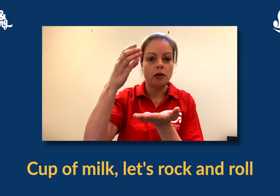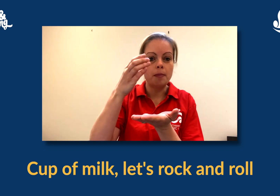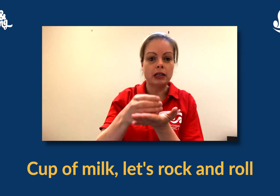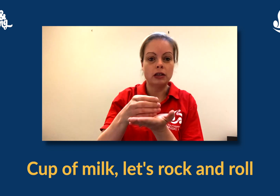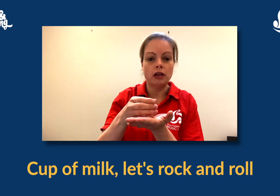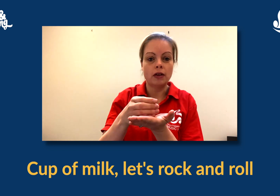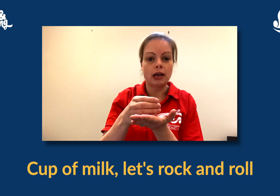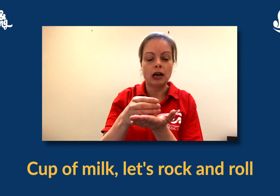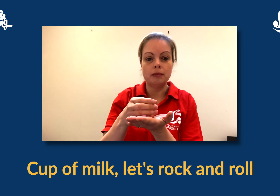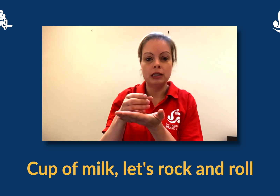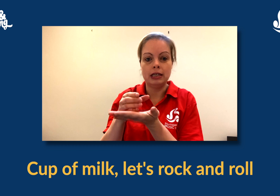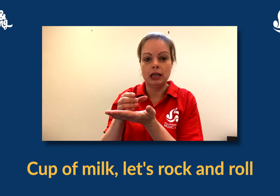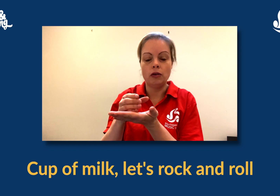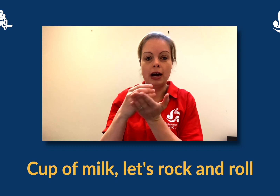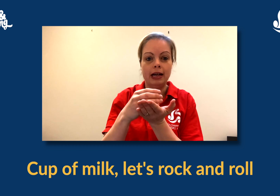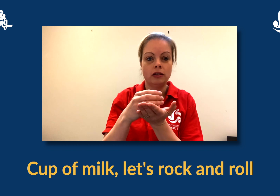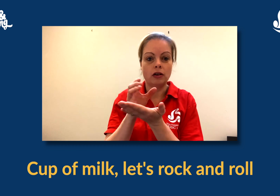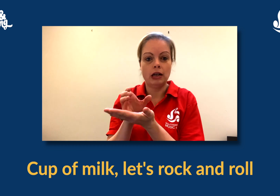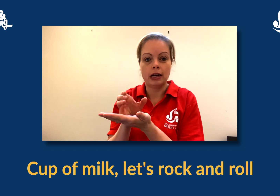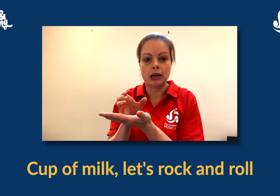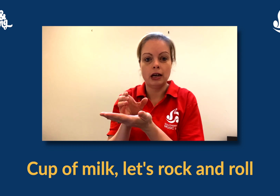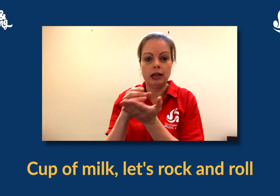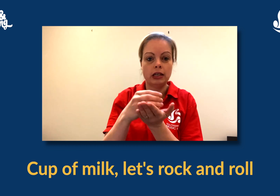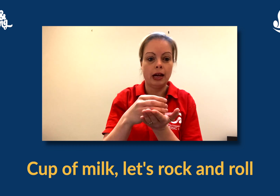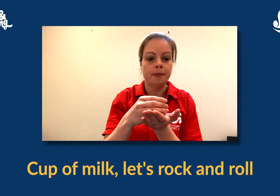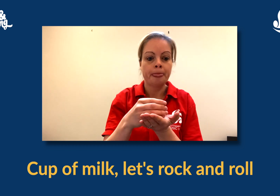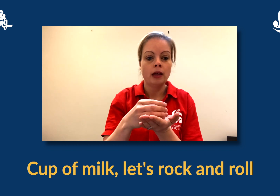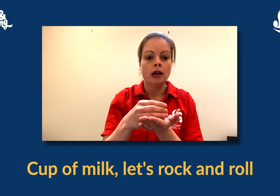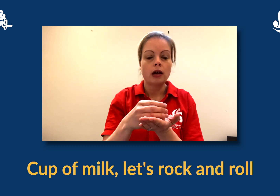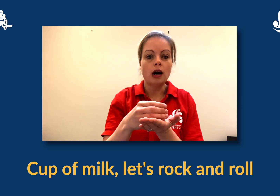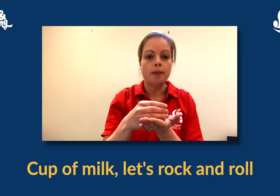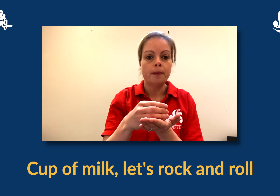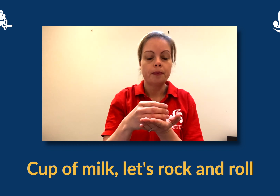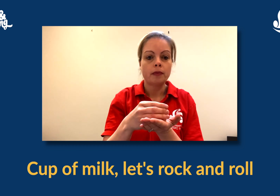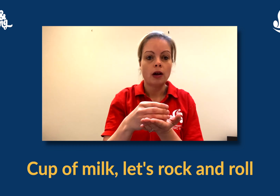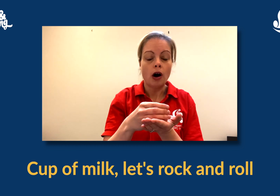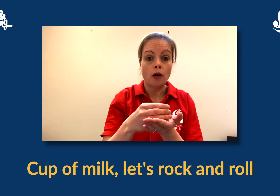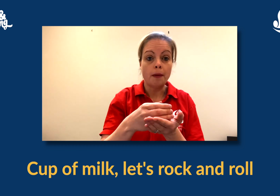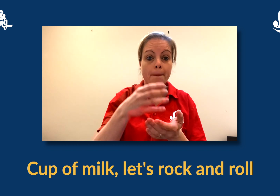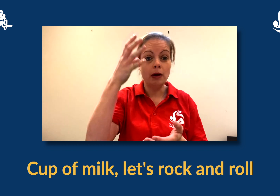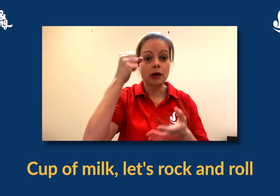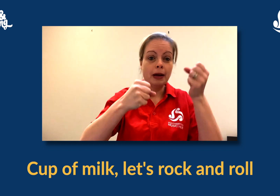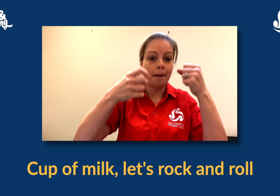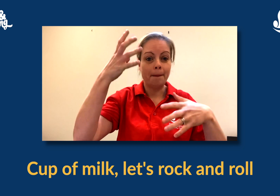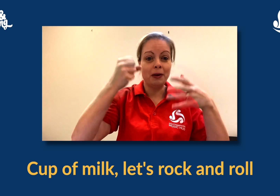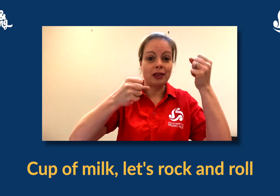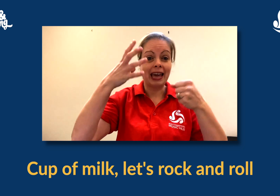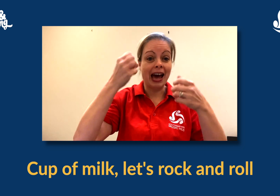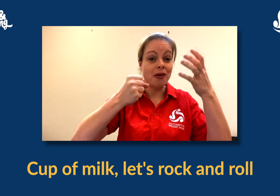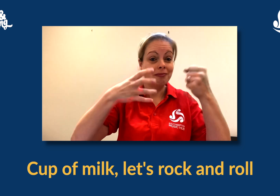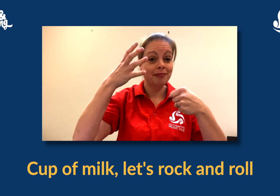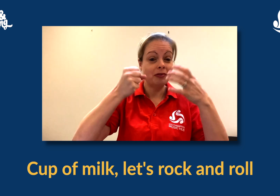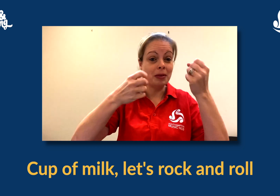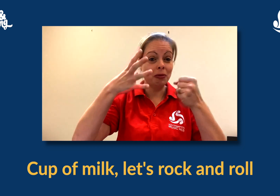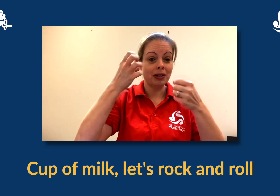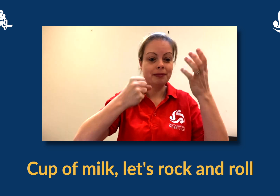and you're going to imagine that you've got that cup sitting in your hand. You've got like a curly shape. Cup of milk, milk the